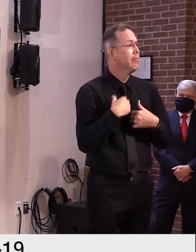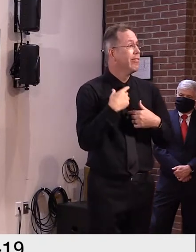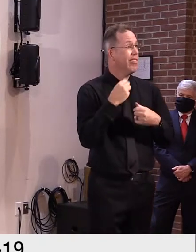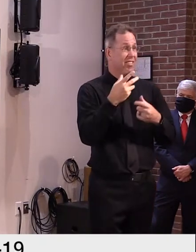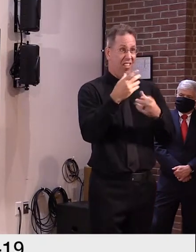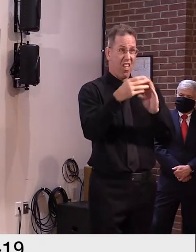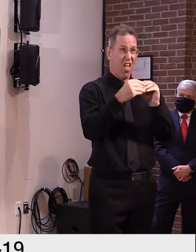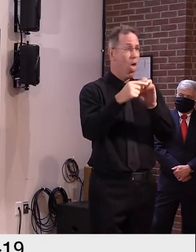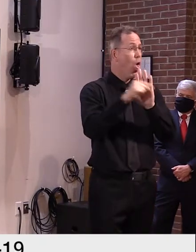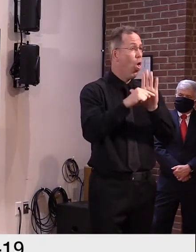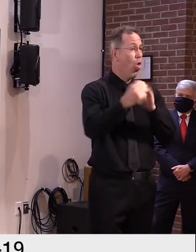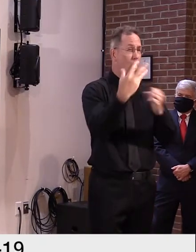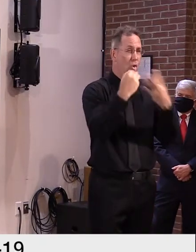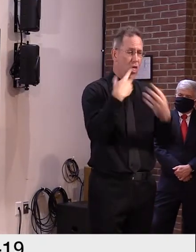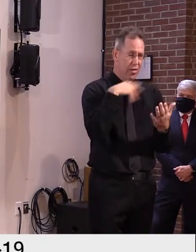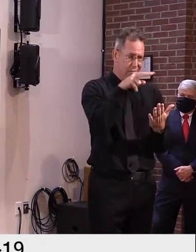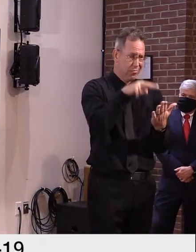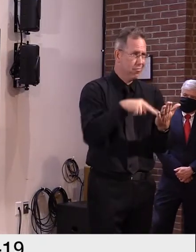or against me.